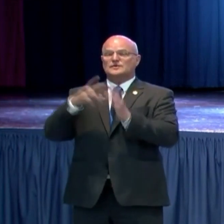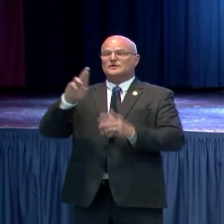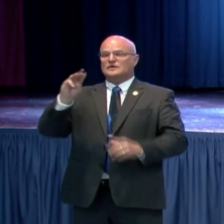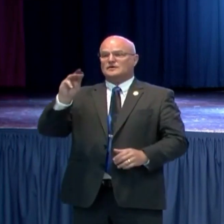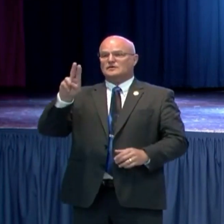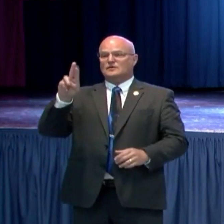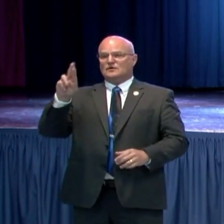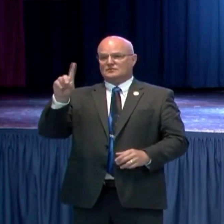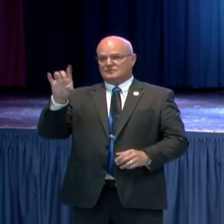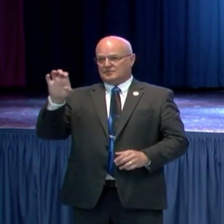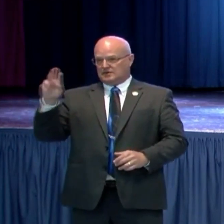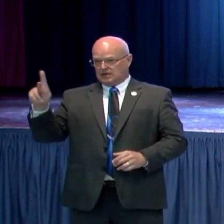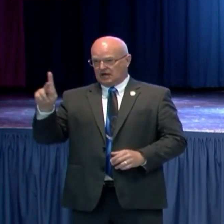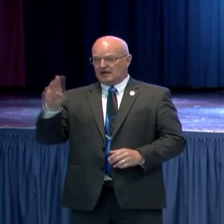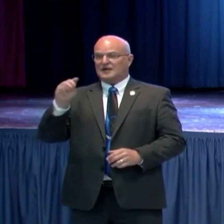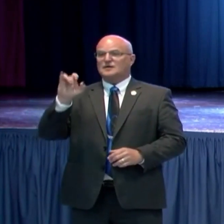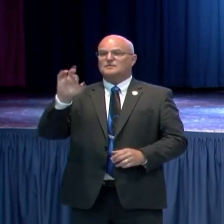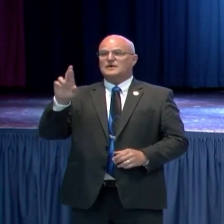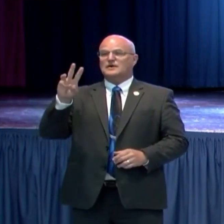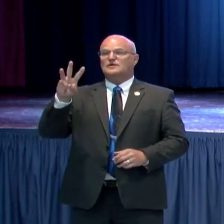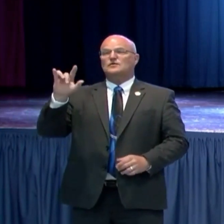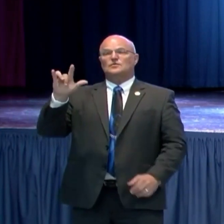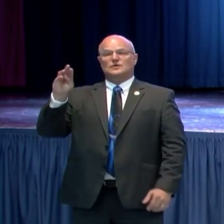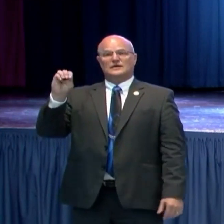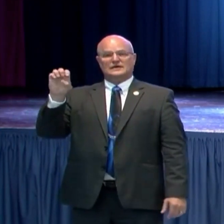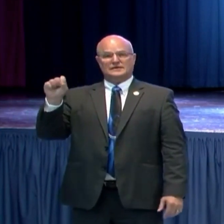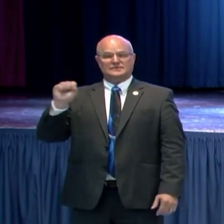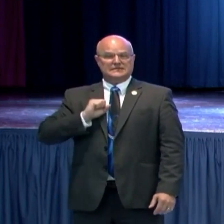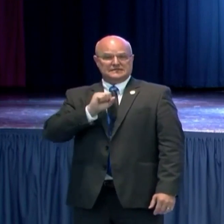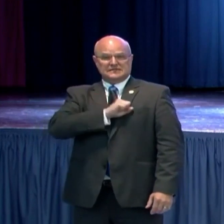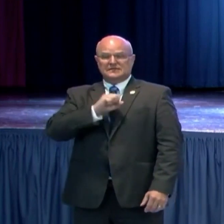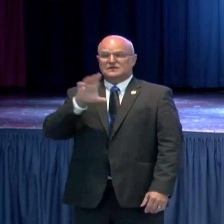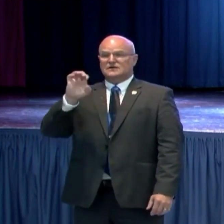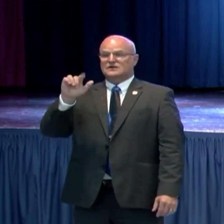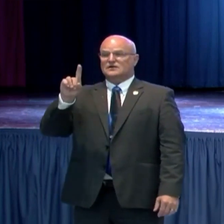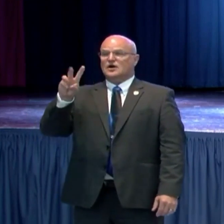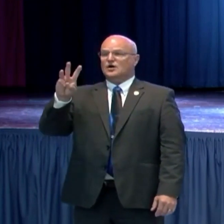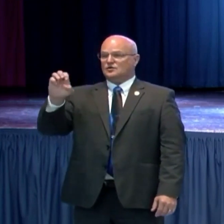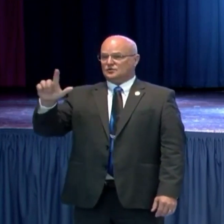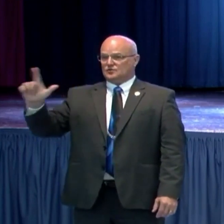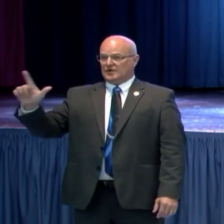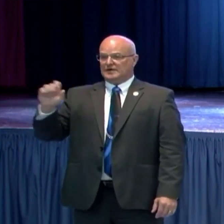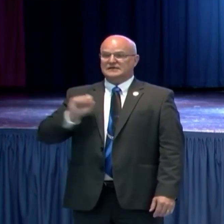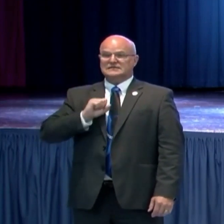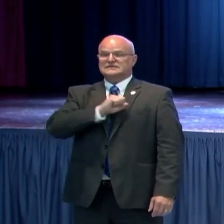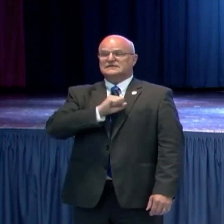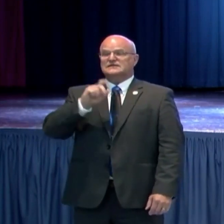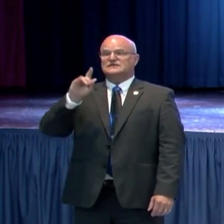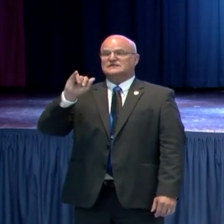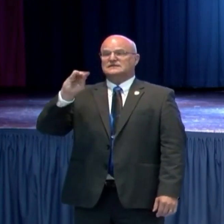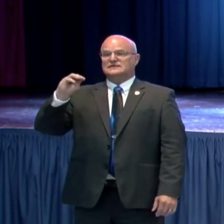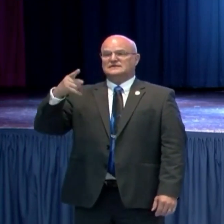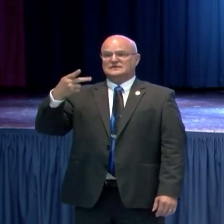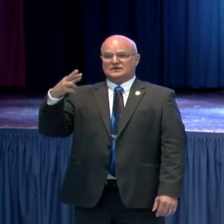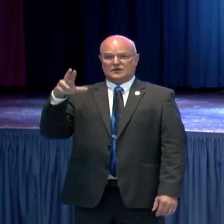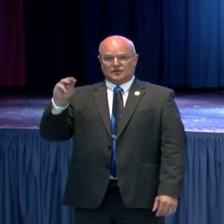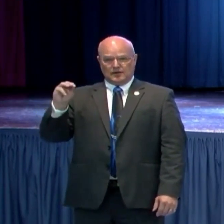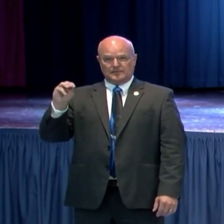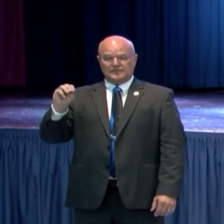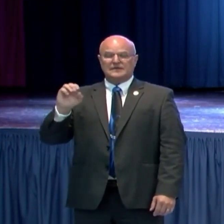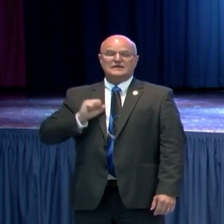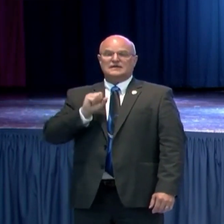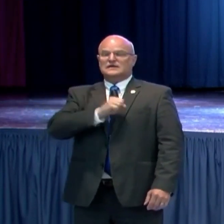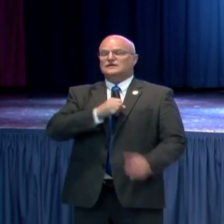Murdoch, Mayor Cedric Williams, Senator Ron Caldwell, Senator Keith Ingram, Representative